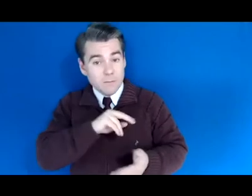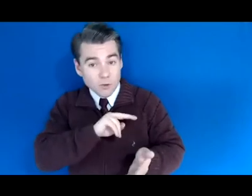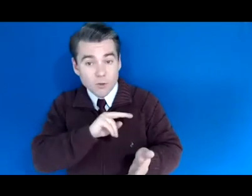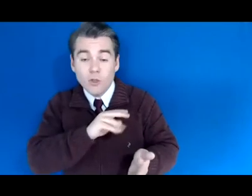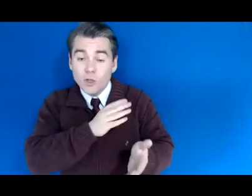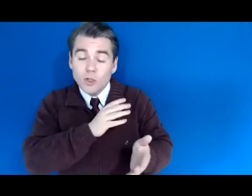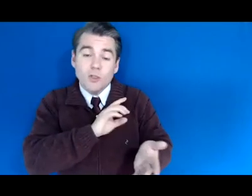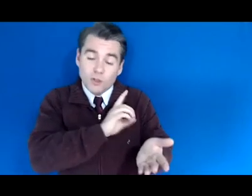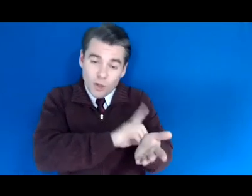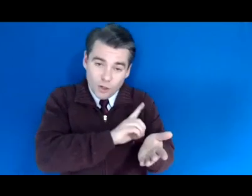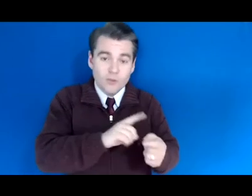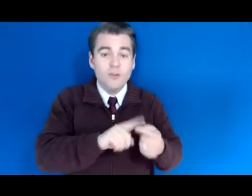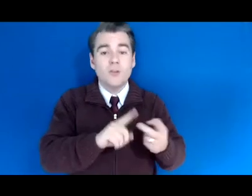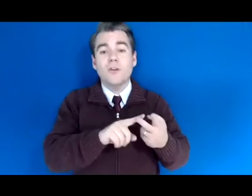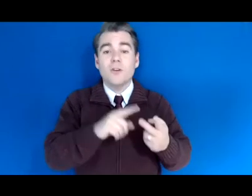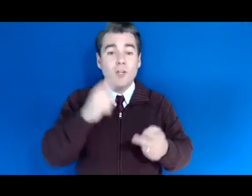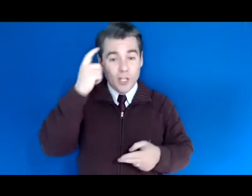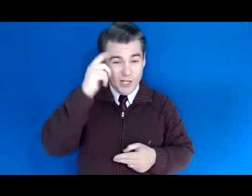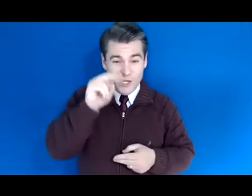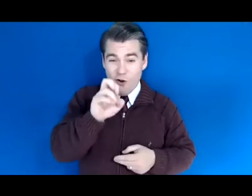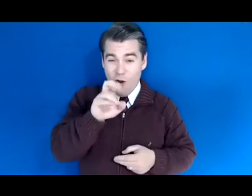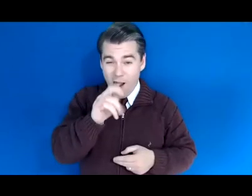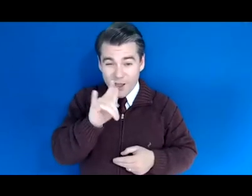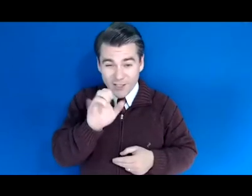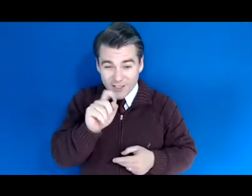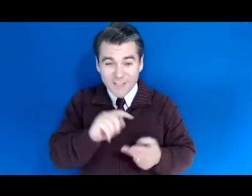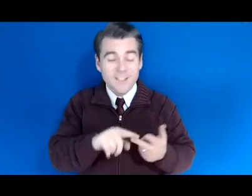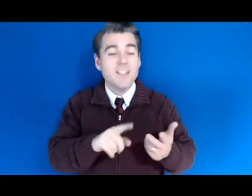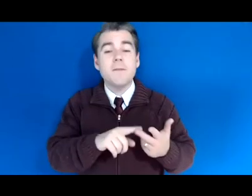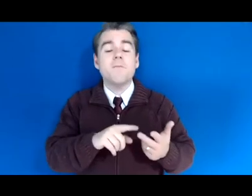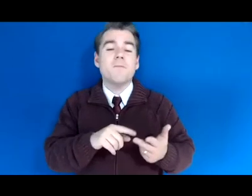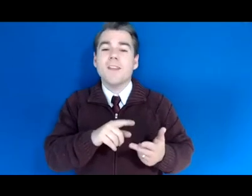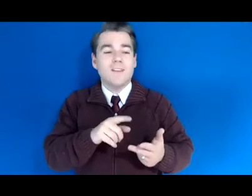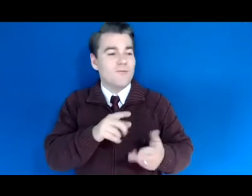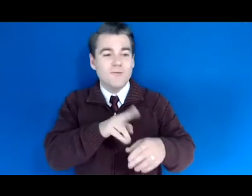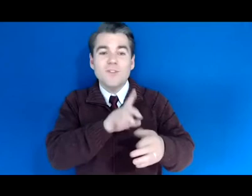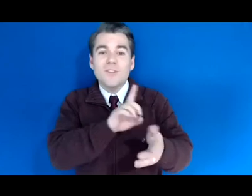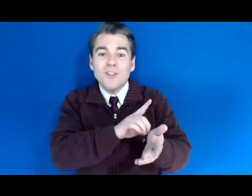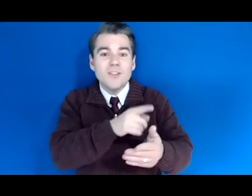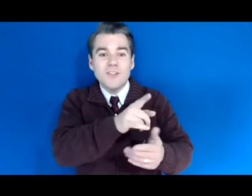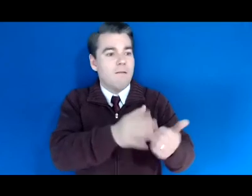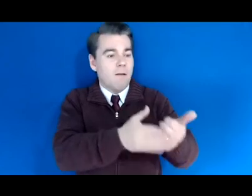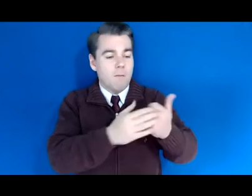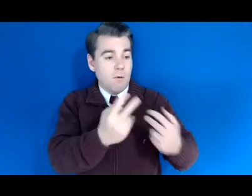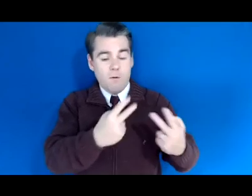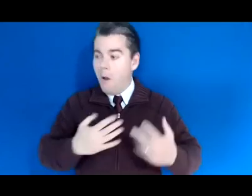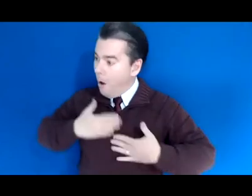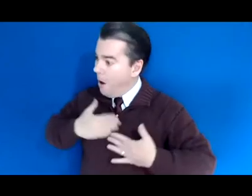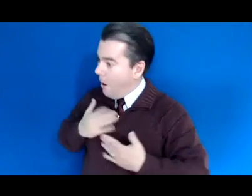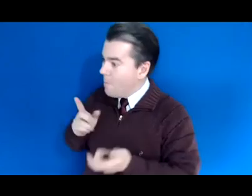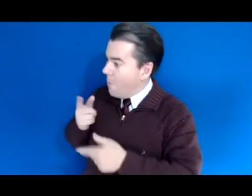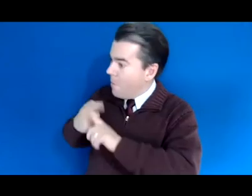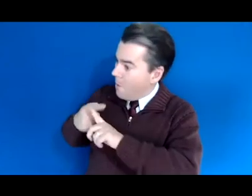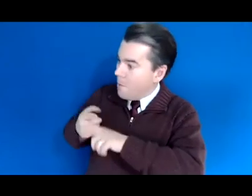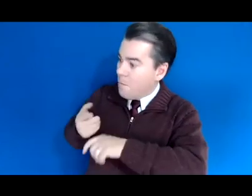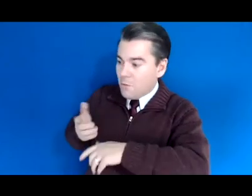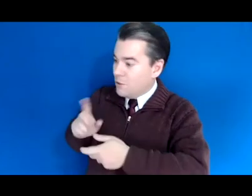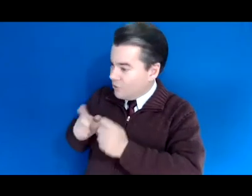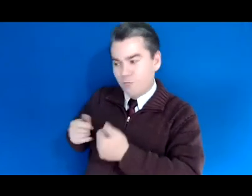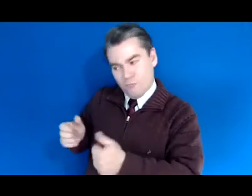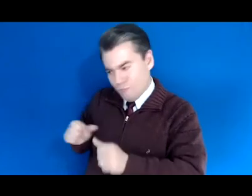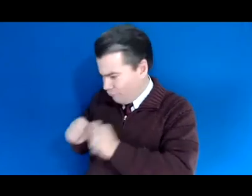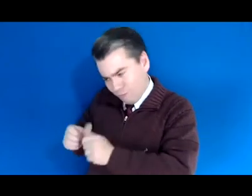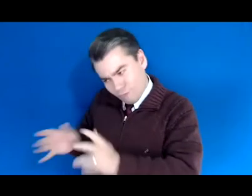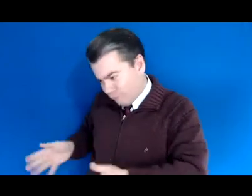this week, and they both were excited for all the positive changes they saw in me and approved for me to continue